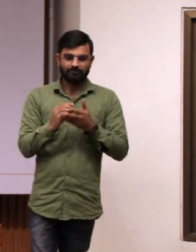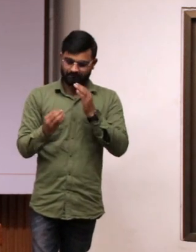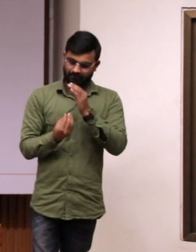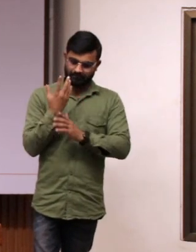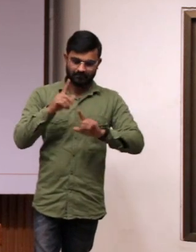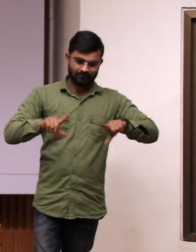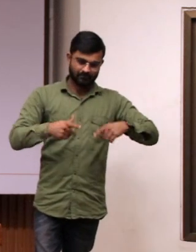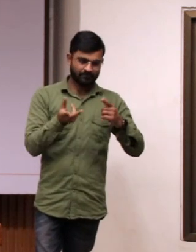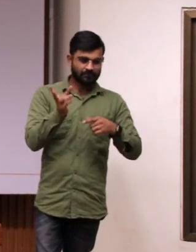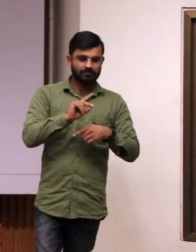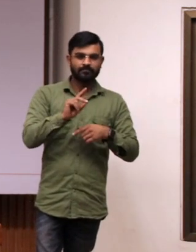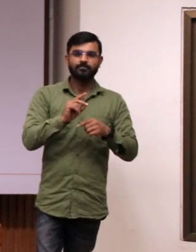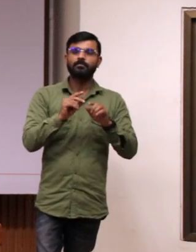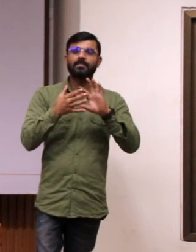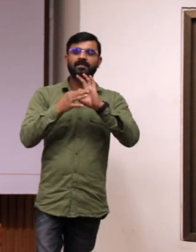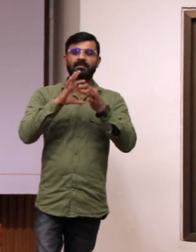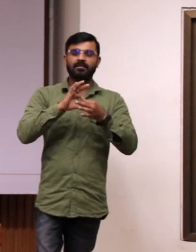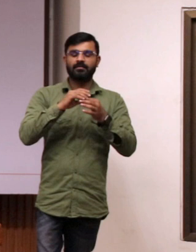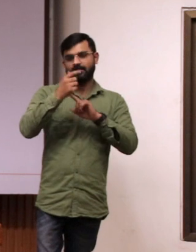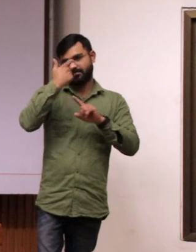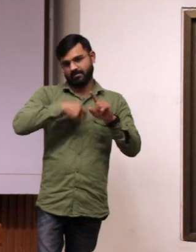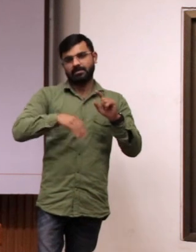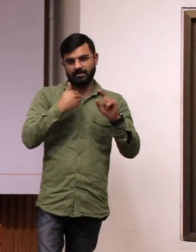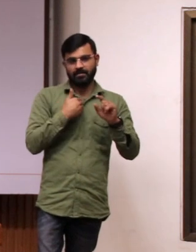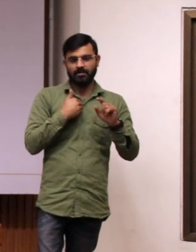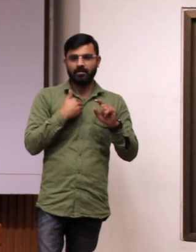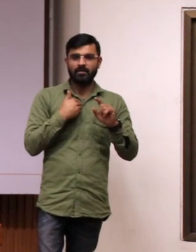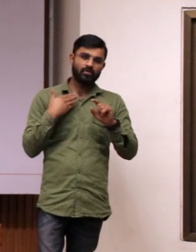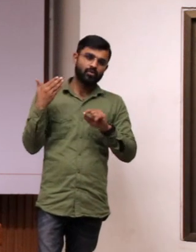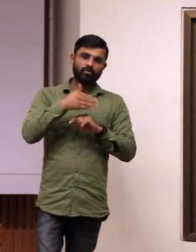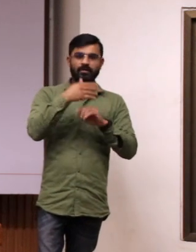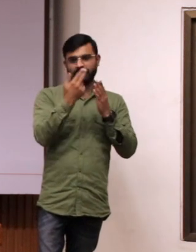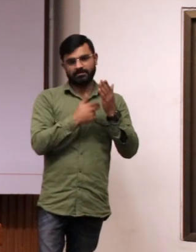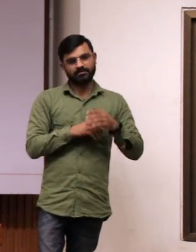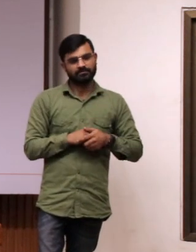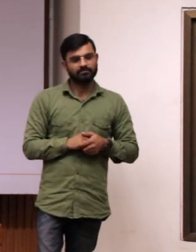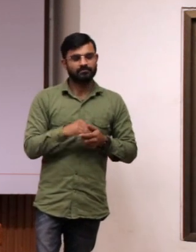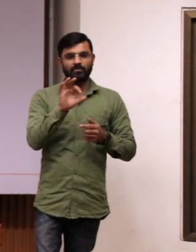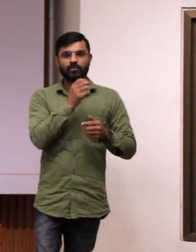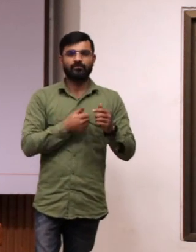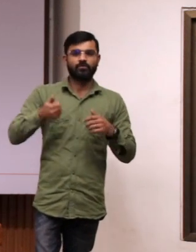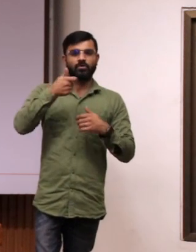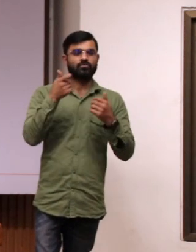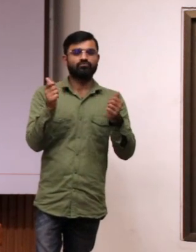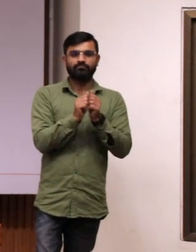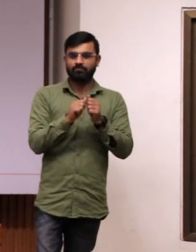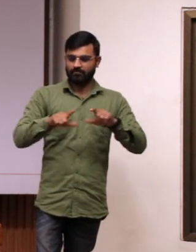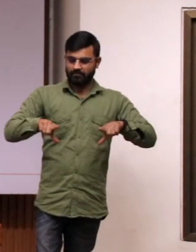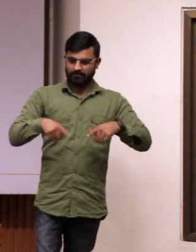tree, so during Commonwealth game, I personally drove ahead of a truck carrying